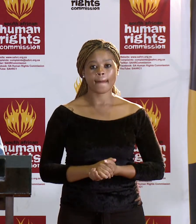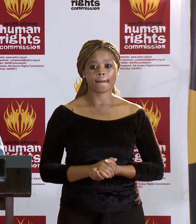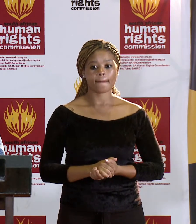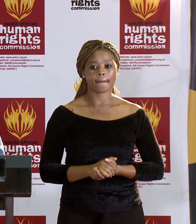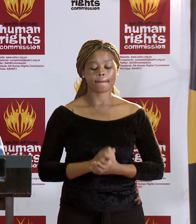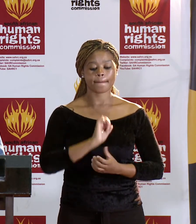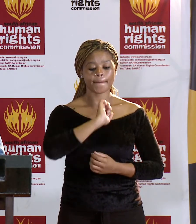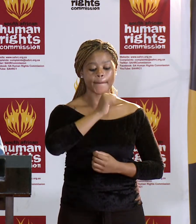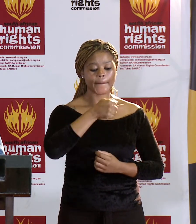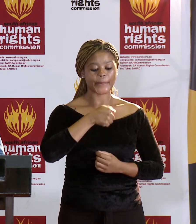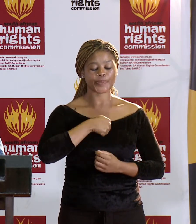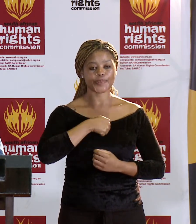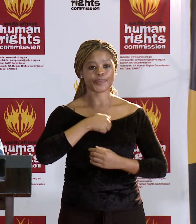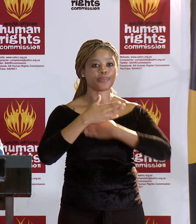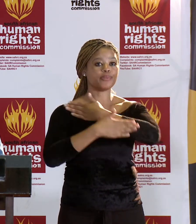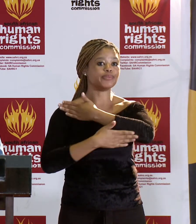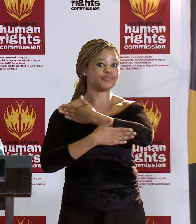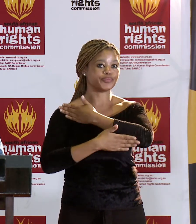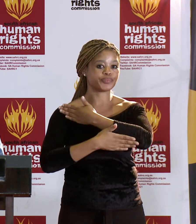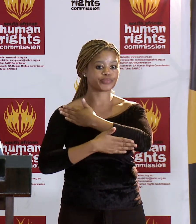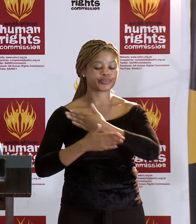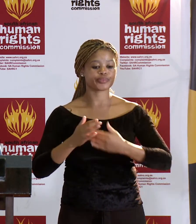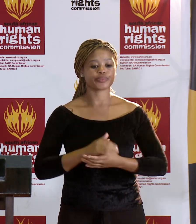Our country.